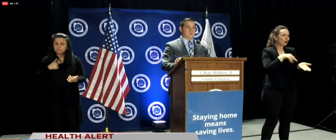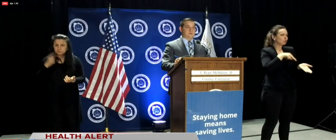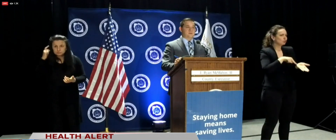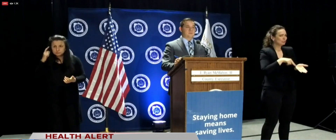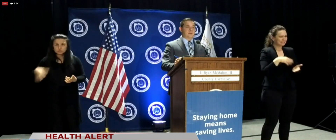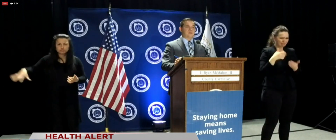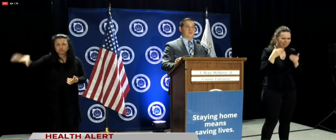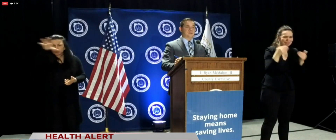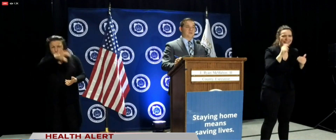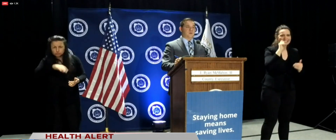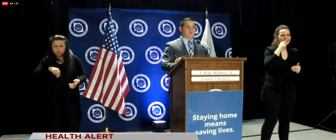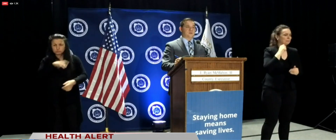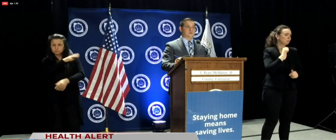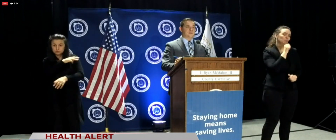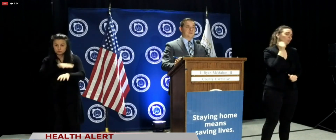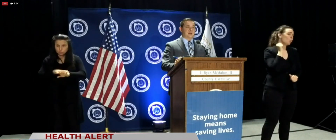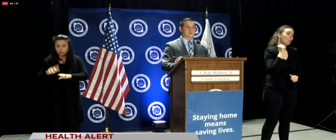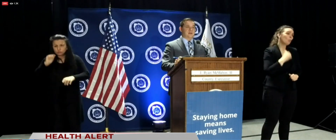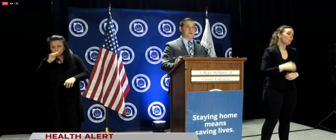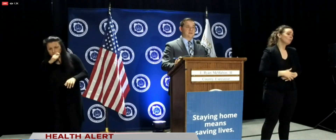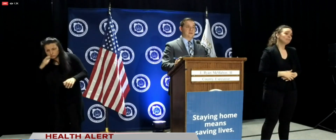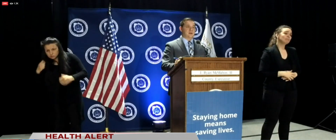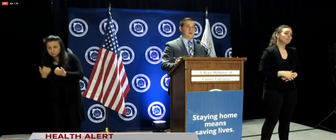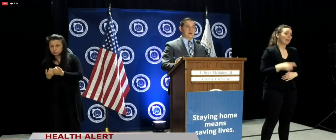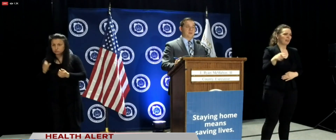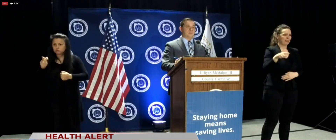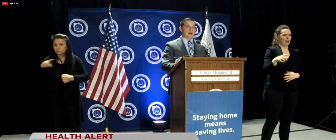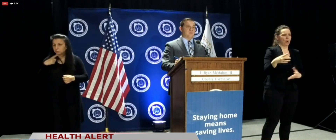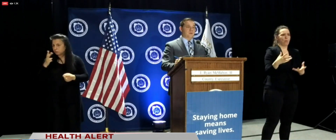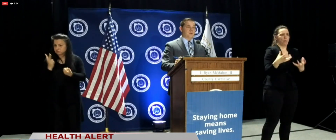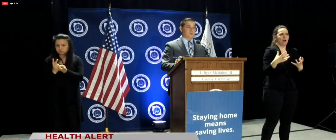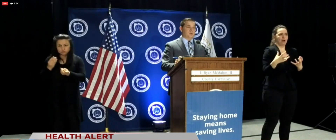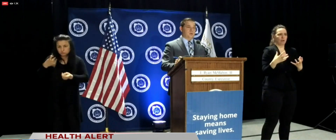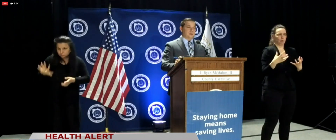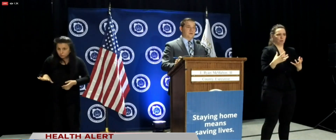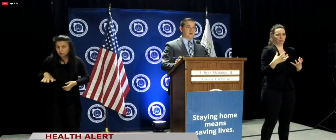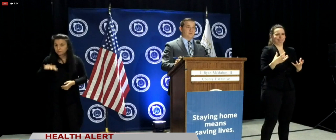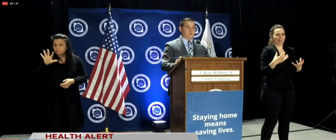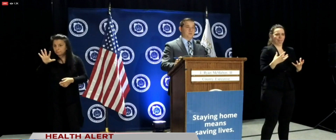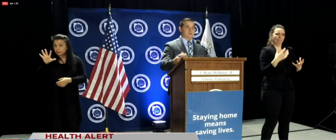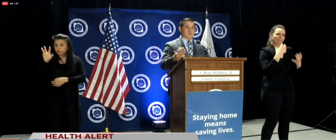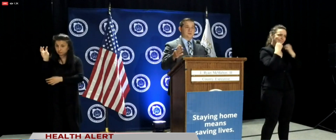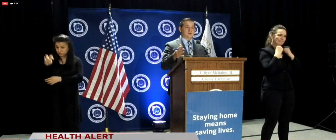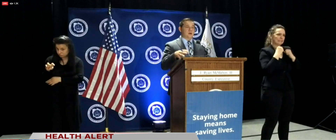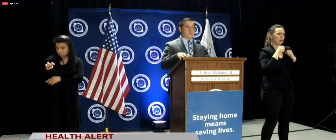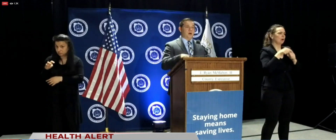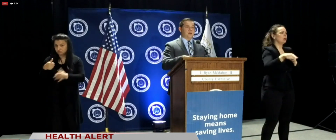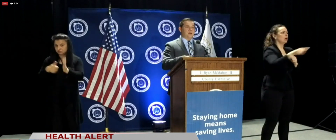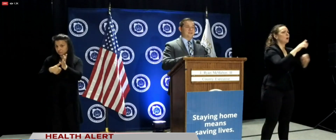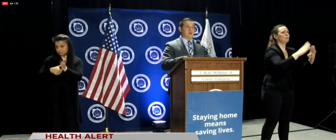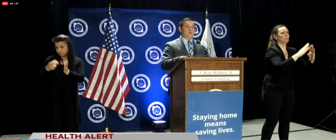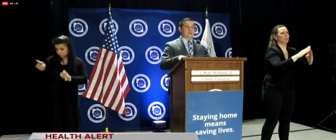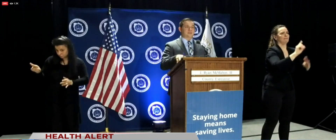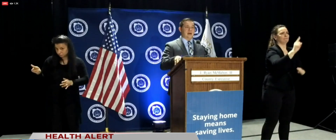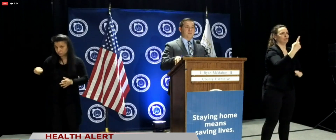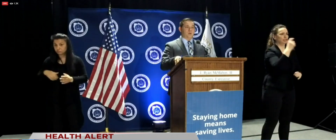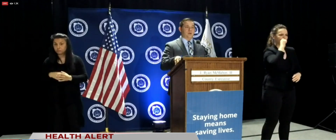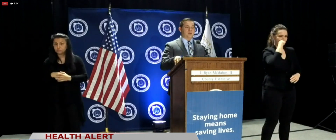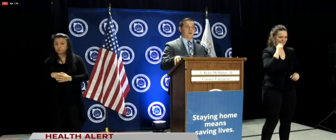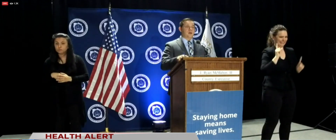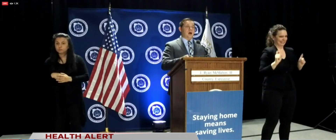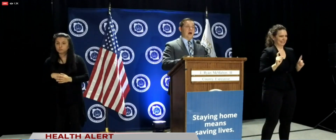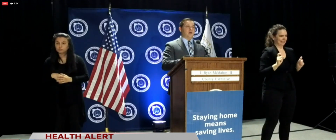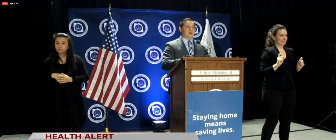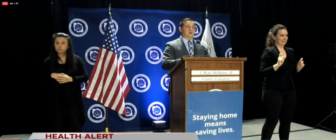side business, manufacture 467,000 tests, and I'm going to buy them from you, and then you'll have a big business. But until we get to that